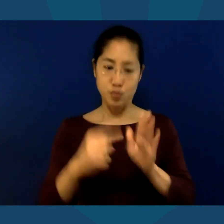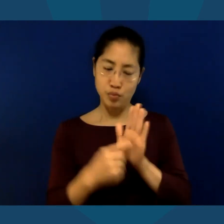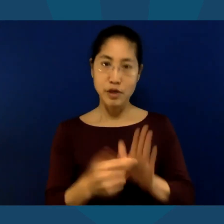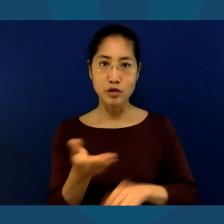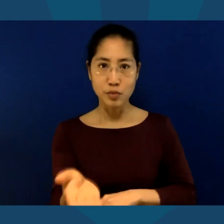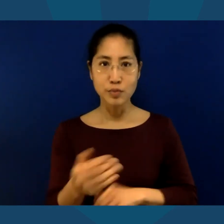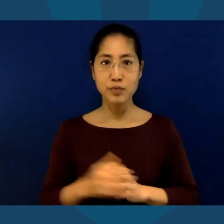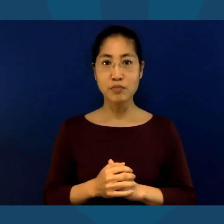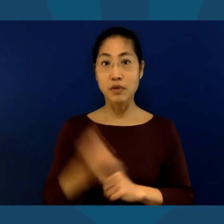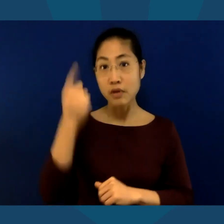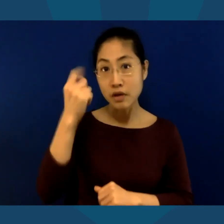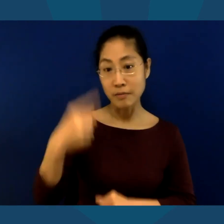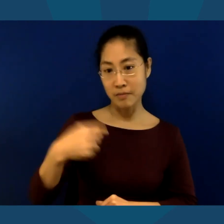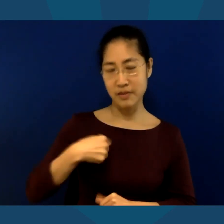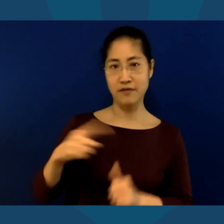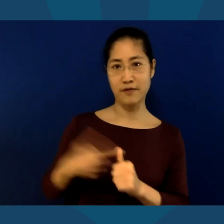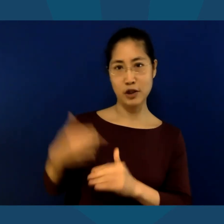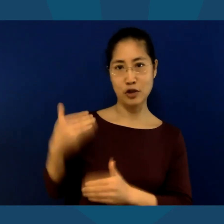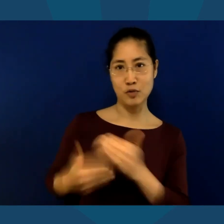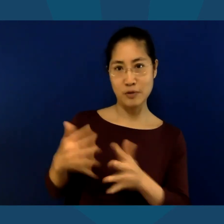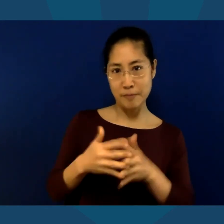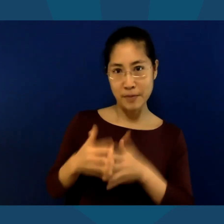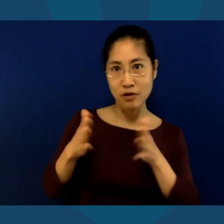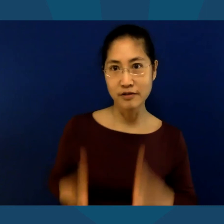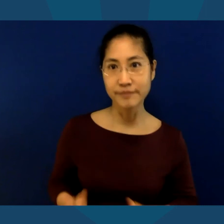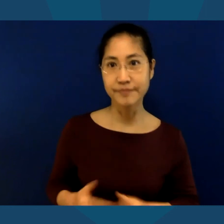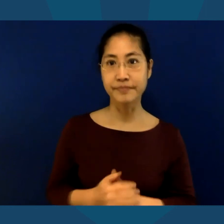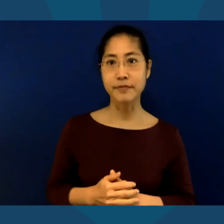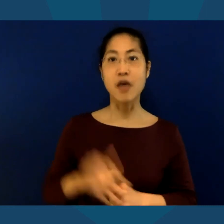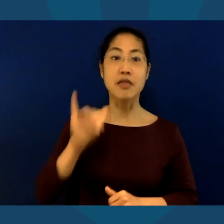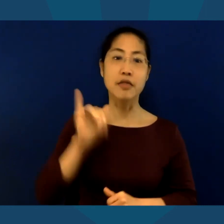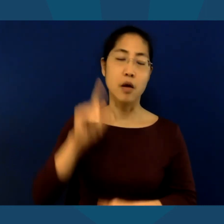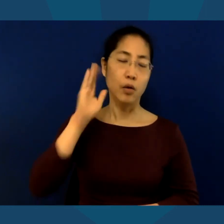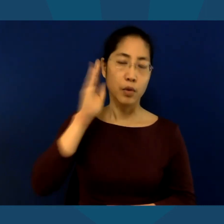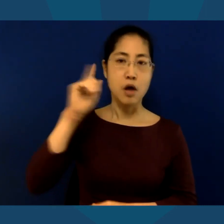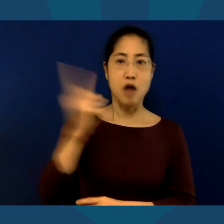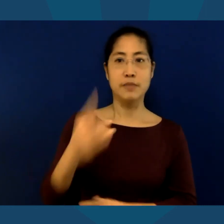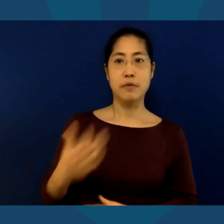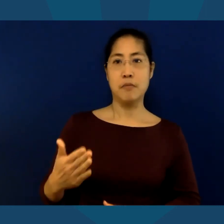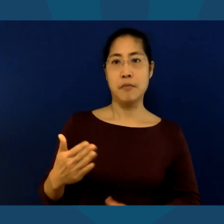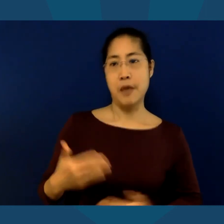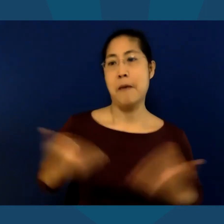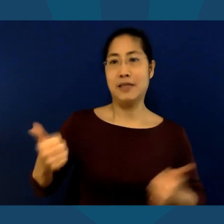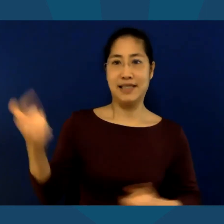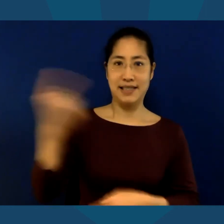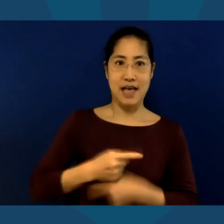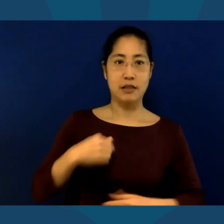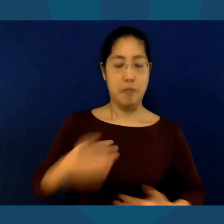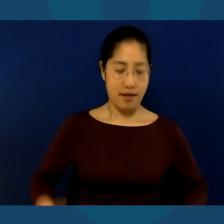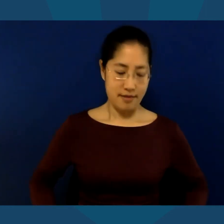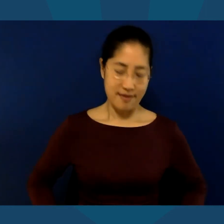to represent you as a first-generation American will be one of the happiest days in my life.